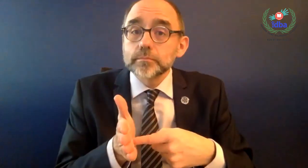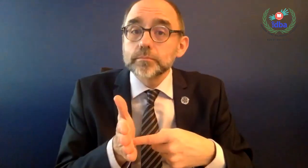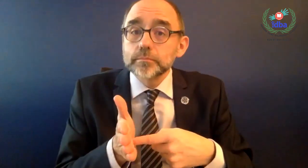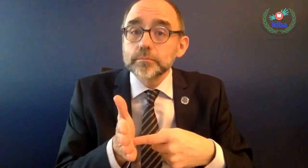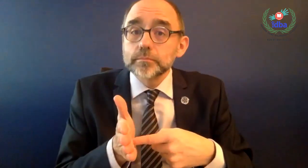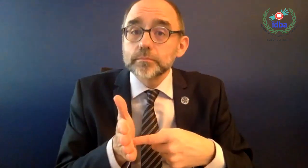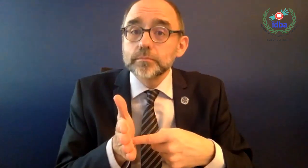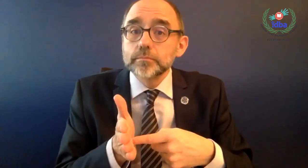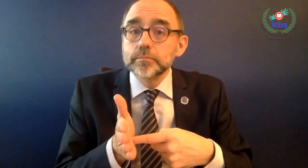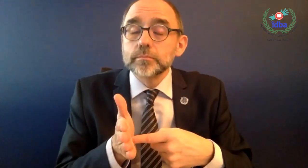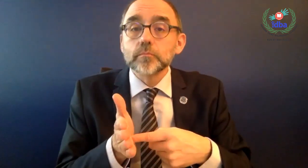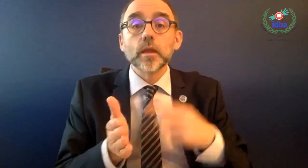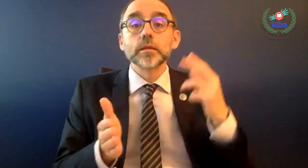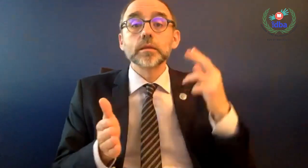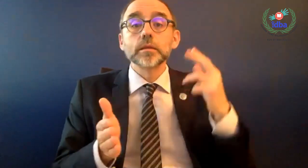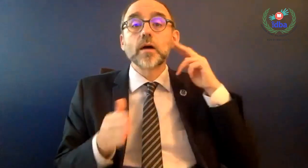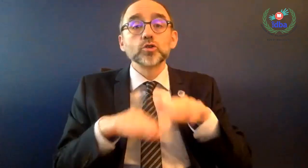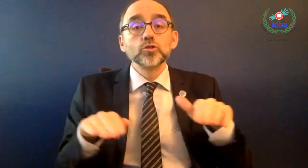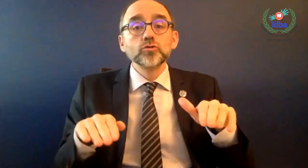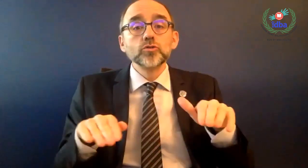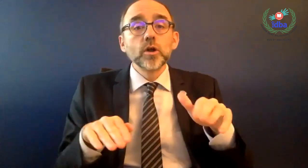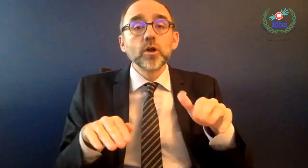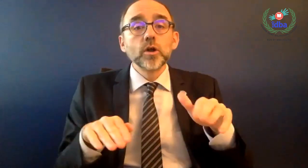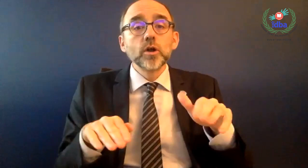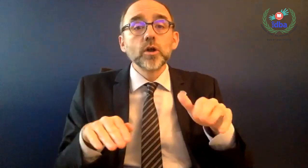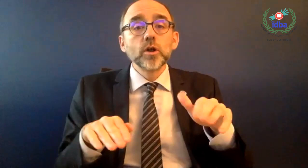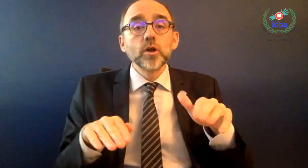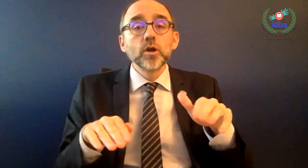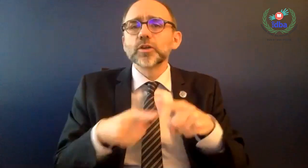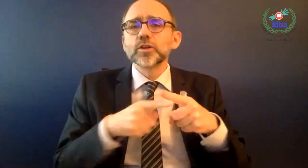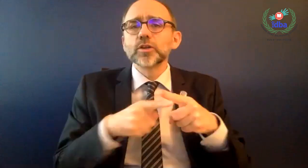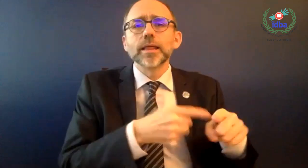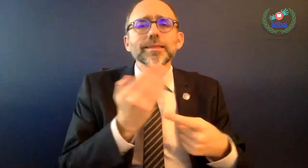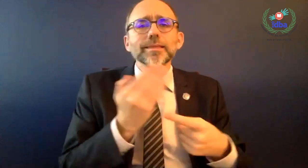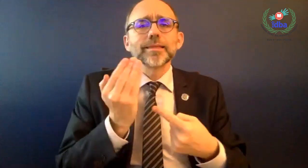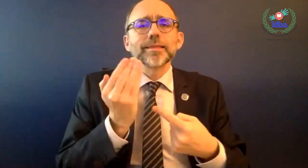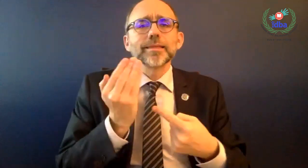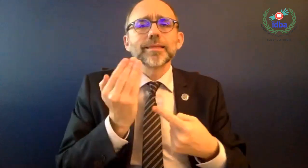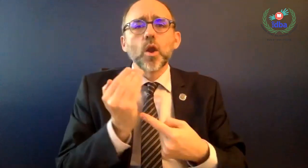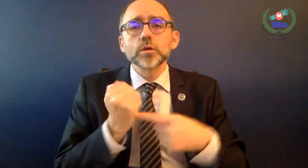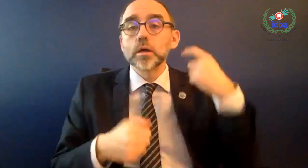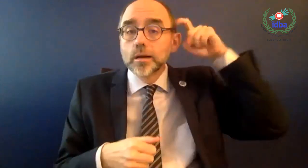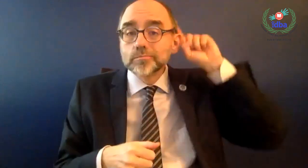Many people, they keep on asking me about sign language and bilingualism. So definitely deaf children,